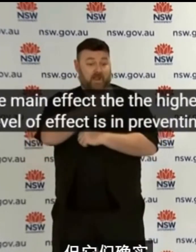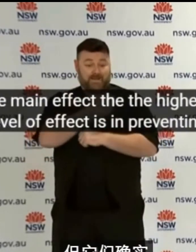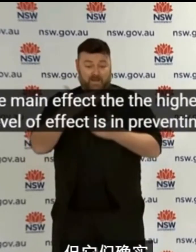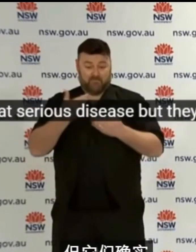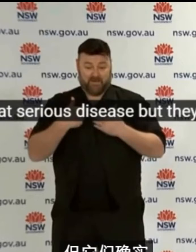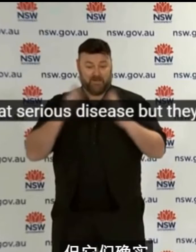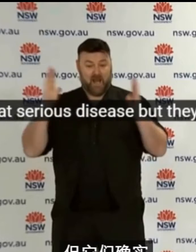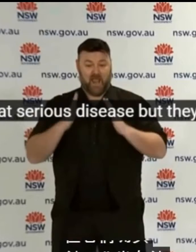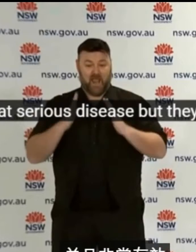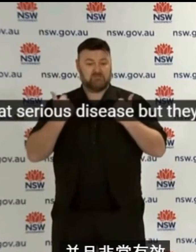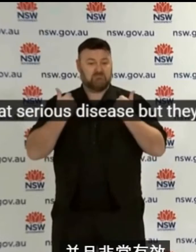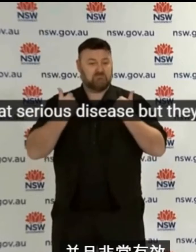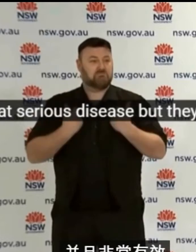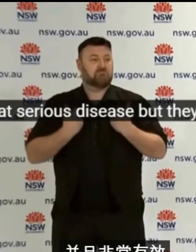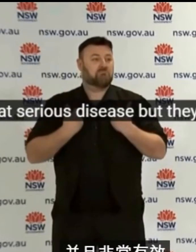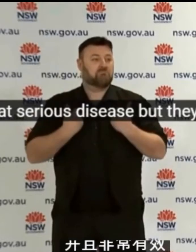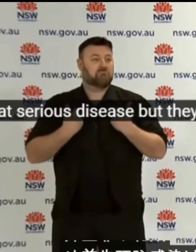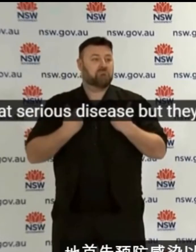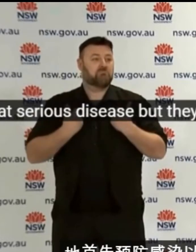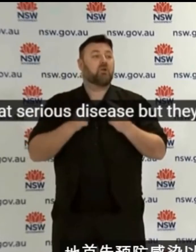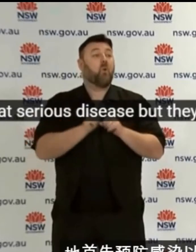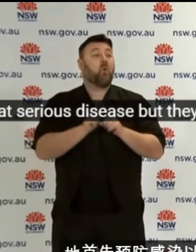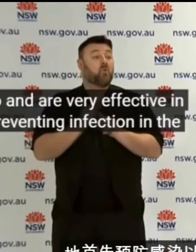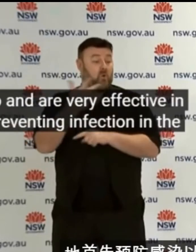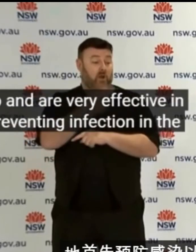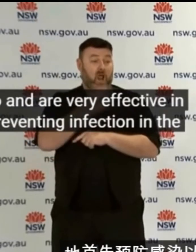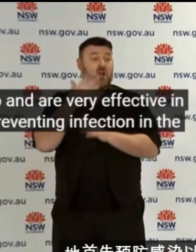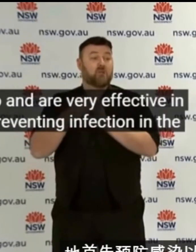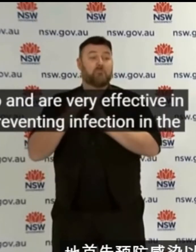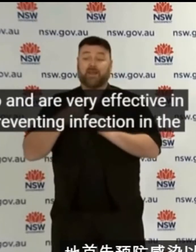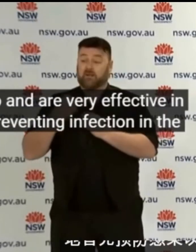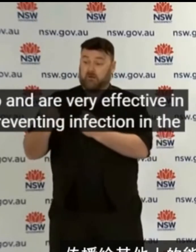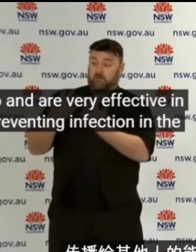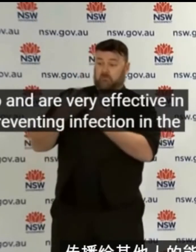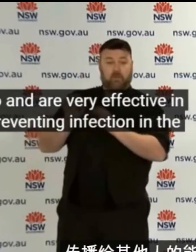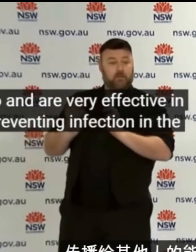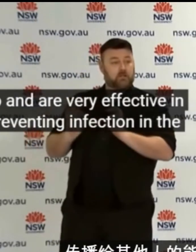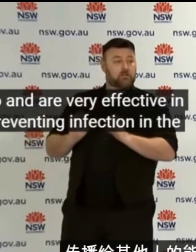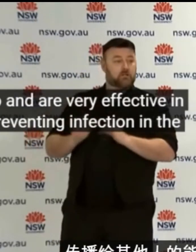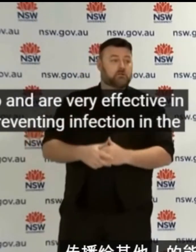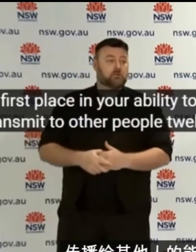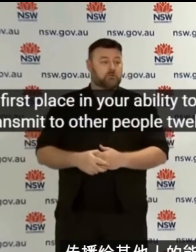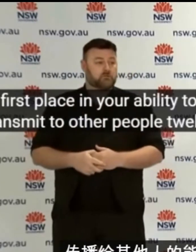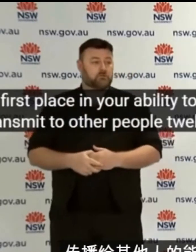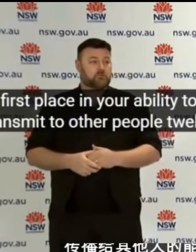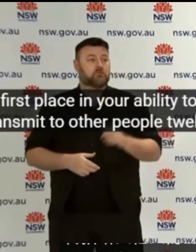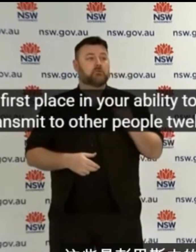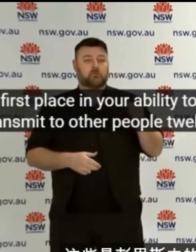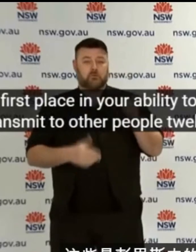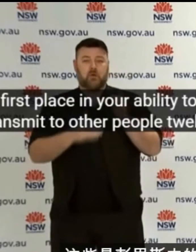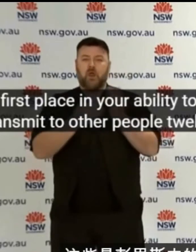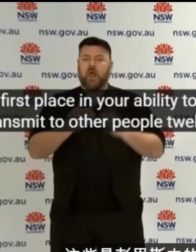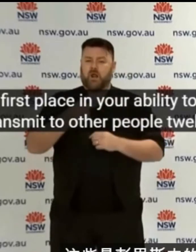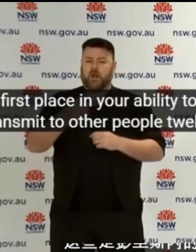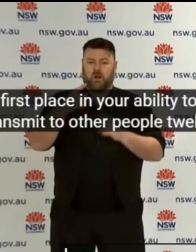in preventing infection in the first place and your ability to transmit to other people. Dr. McAnulty, these 12 suburbs within the Penrith